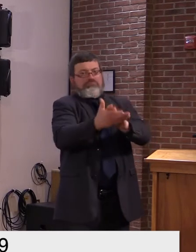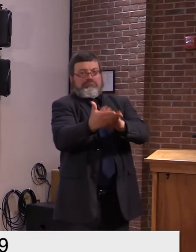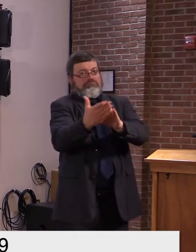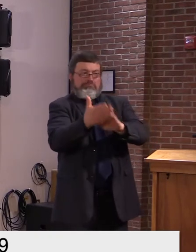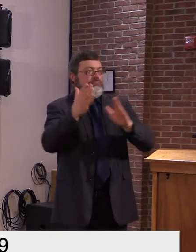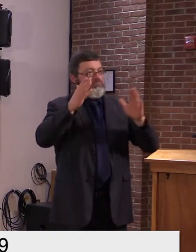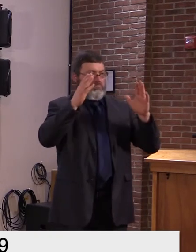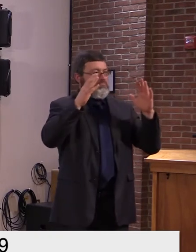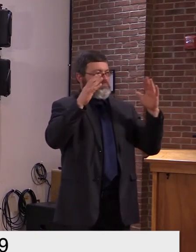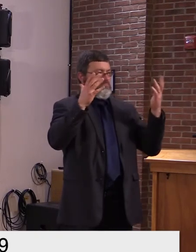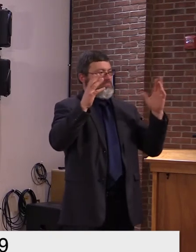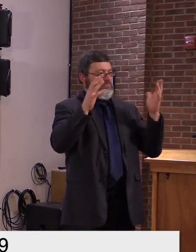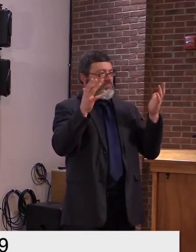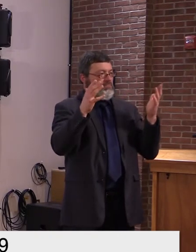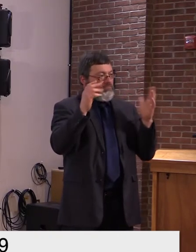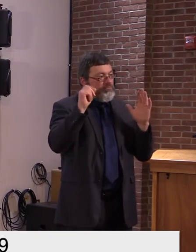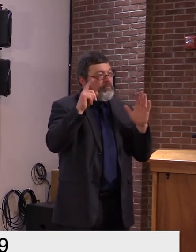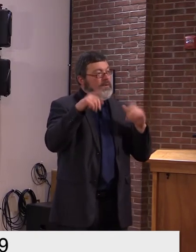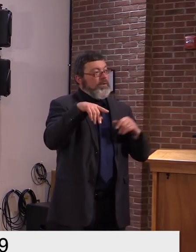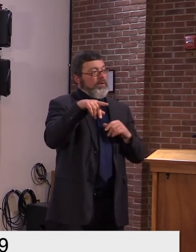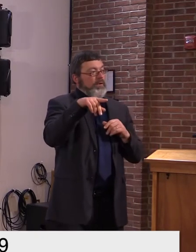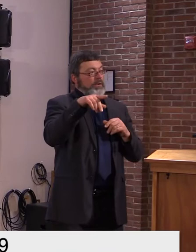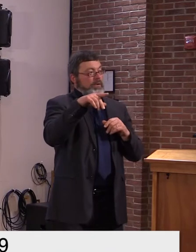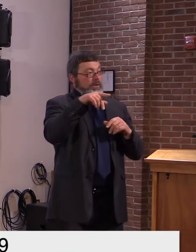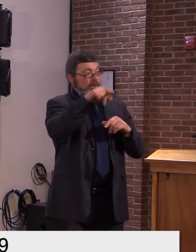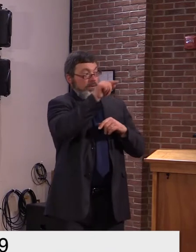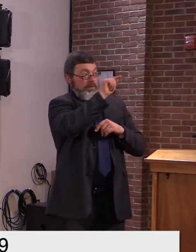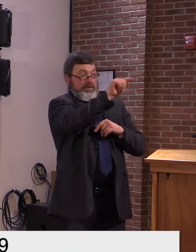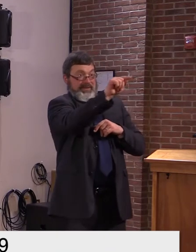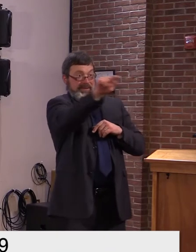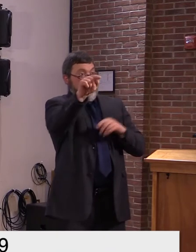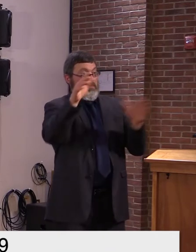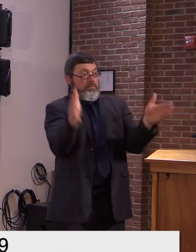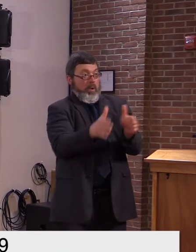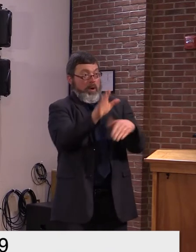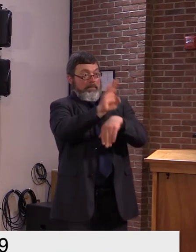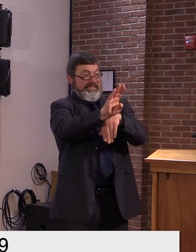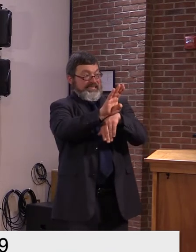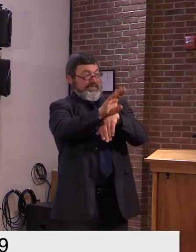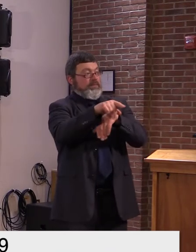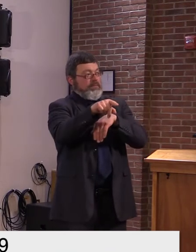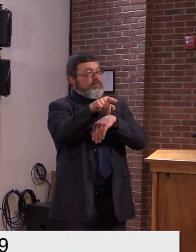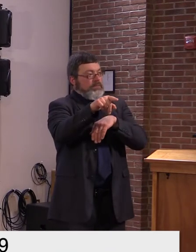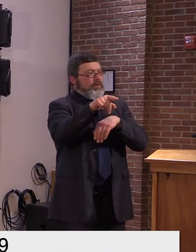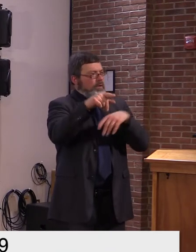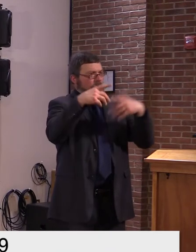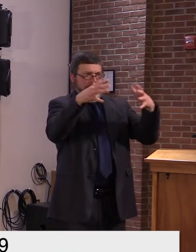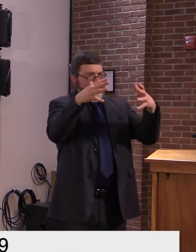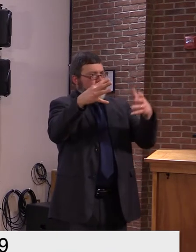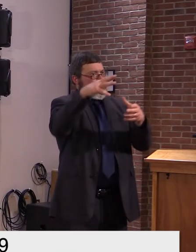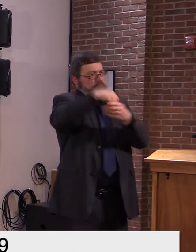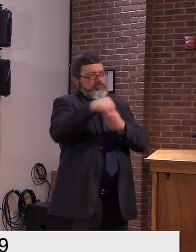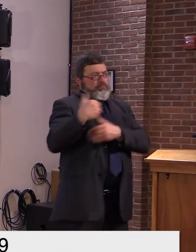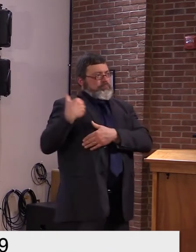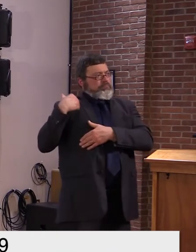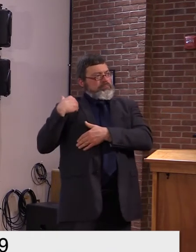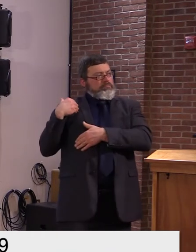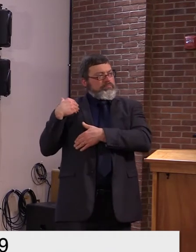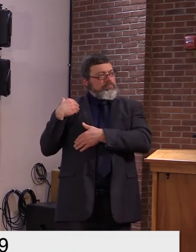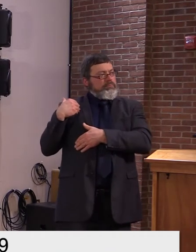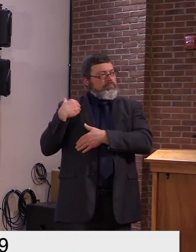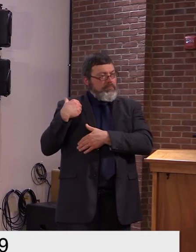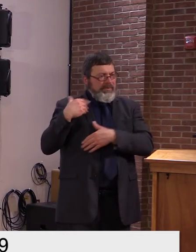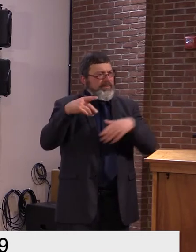smaller companies that didn't get crowded out, as did happen in some of the bigger states. And I think that's a function of our banks